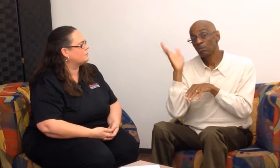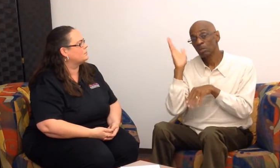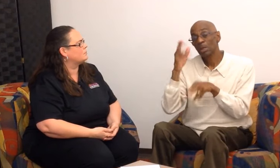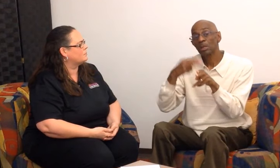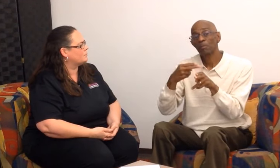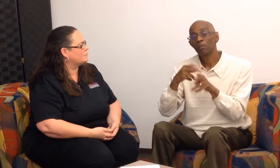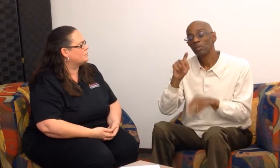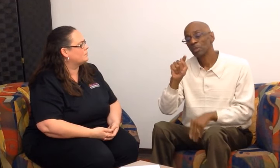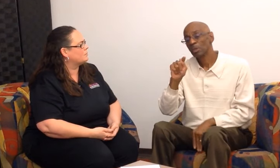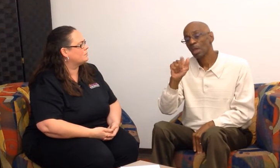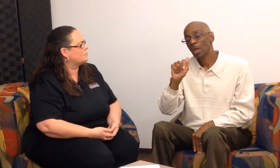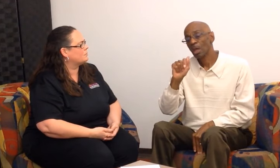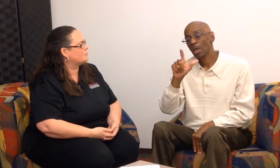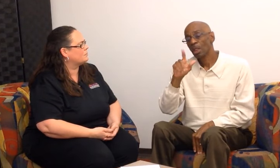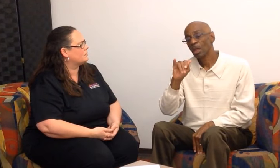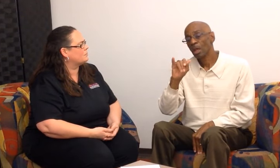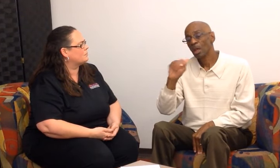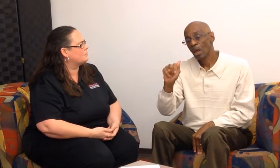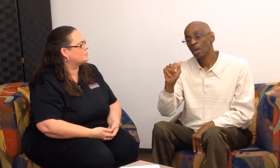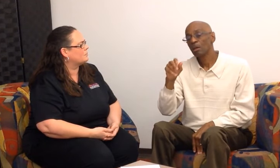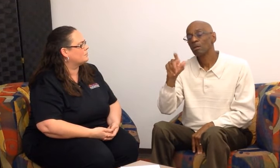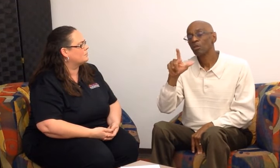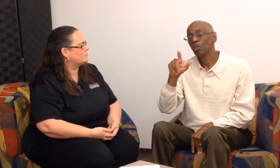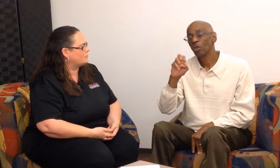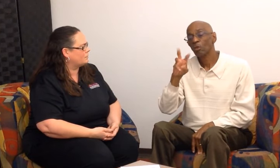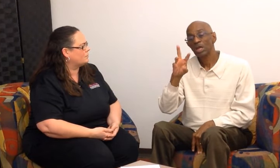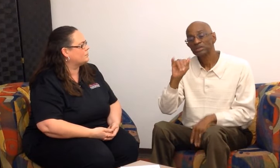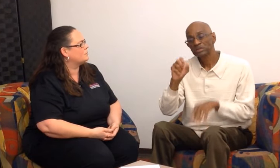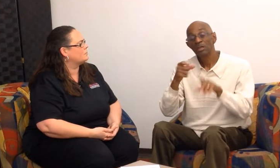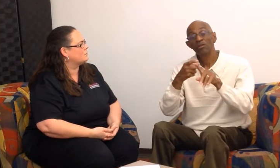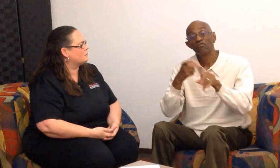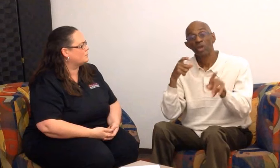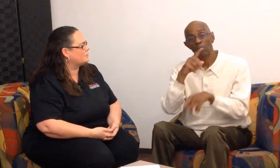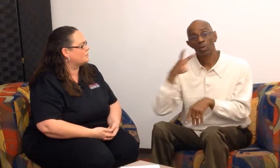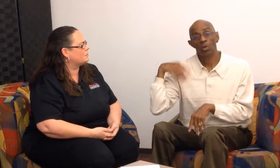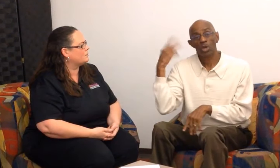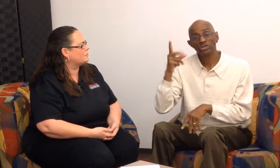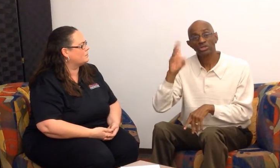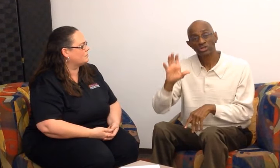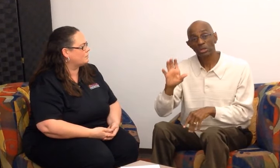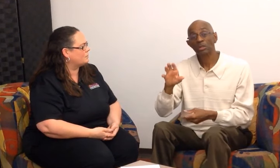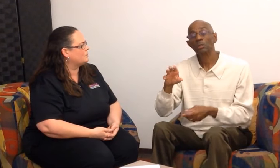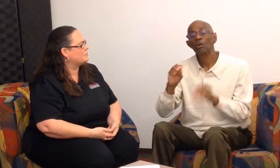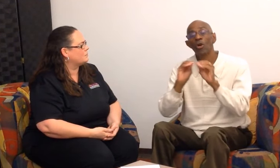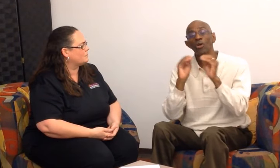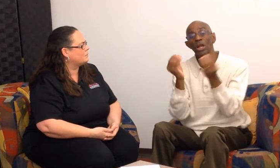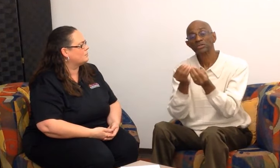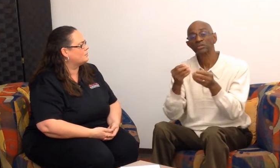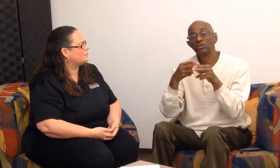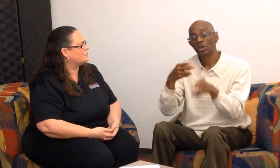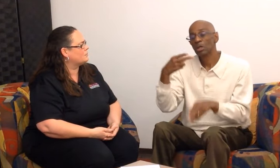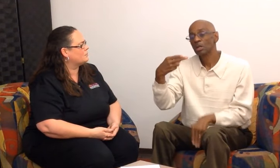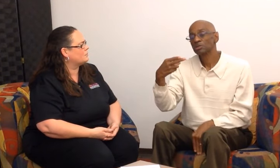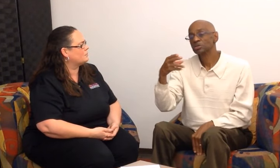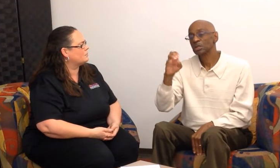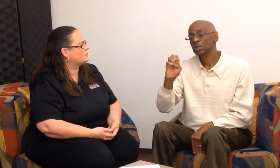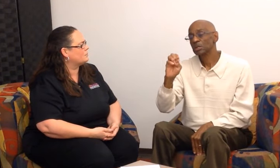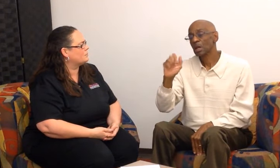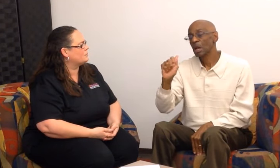Advance the Rights of the Deaf in Washington, D.C. She gave an excellent presentation